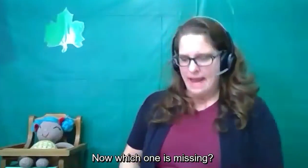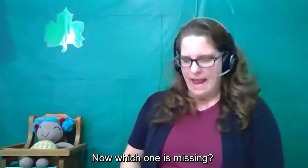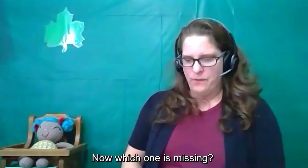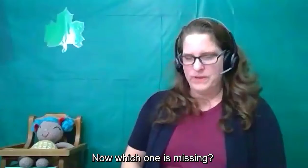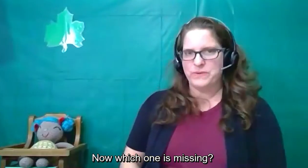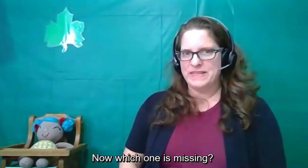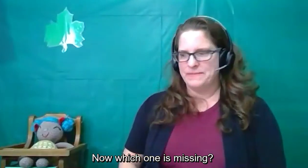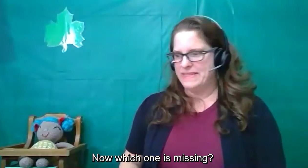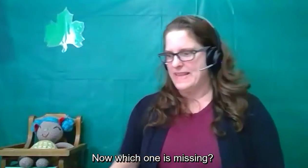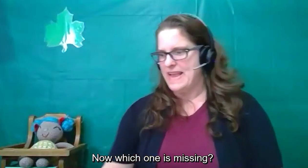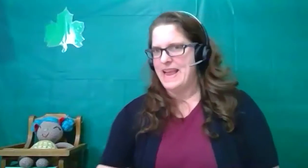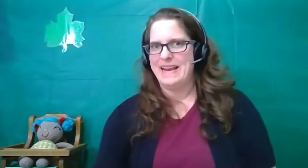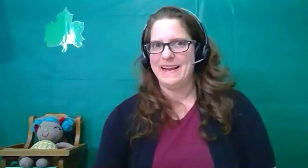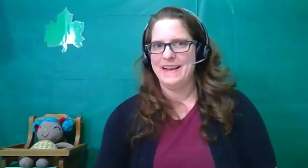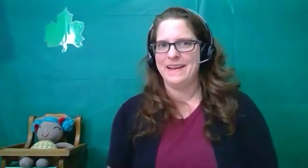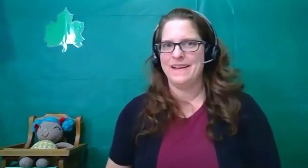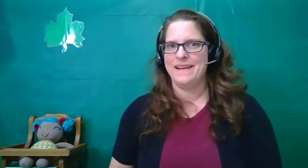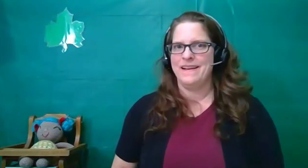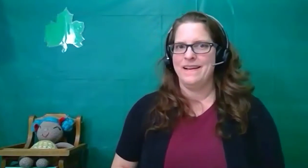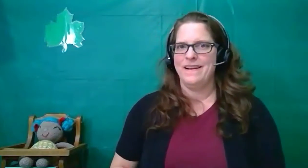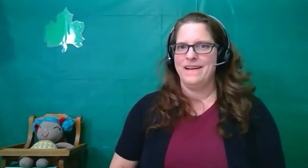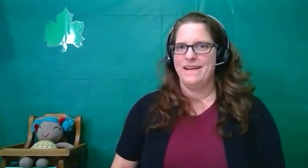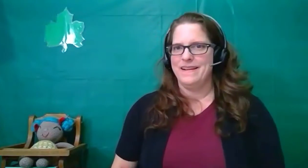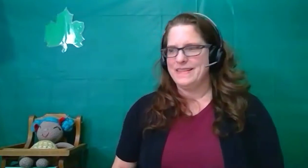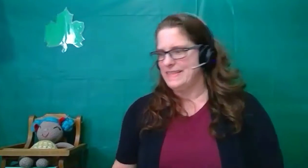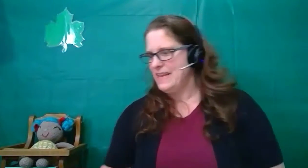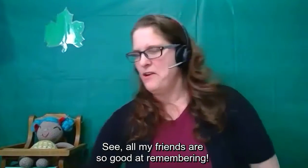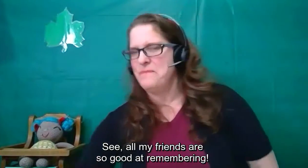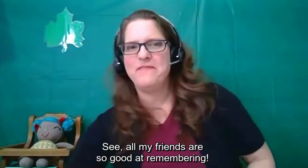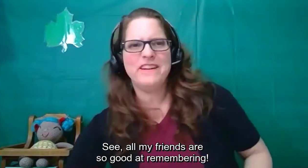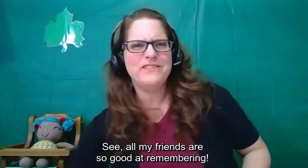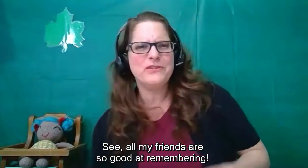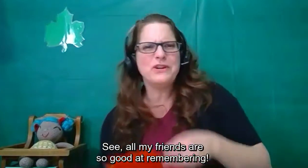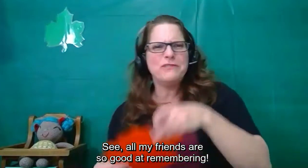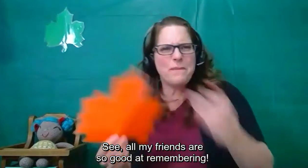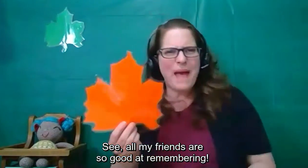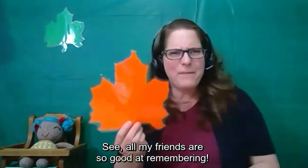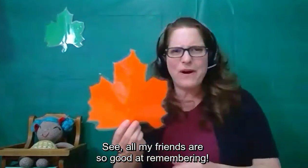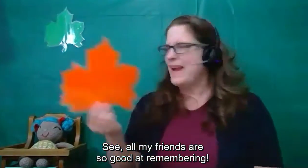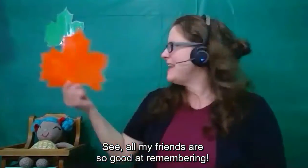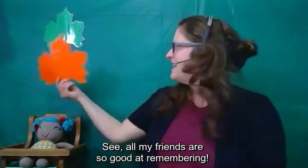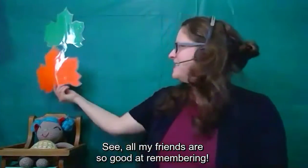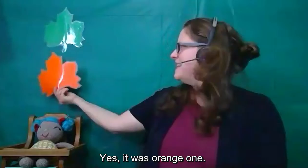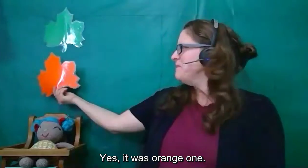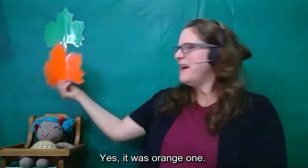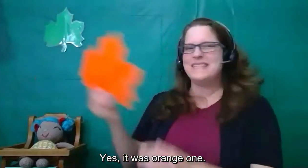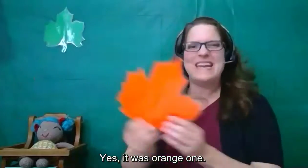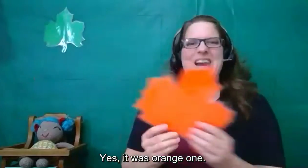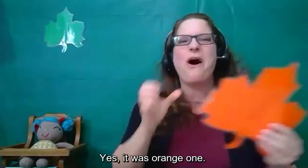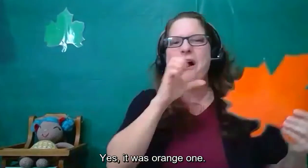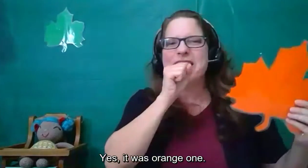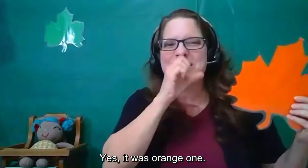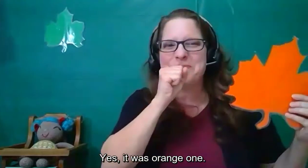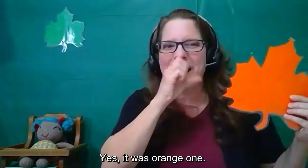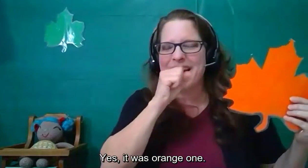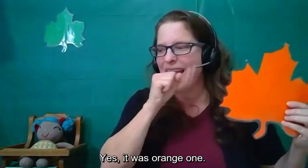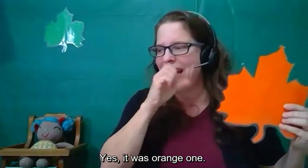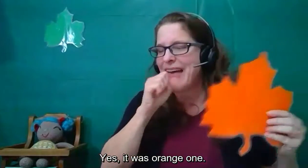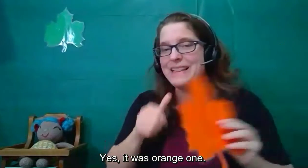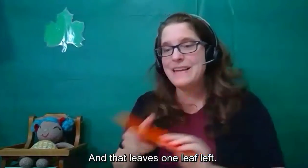Now which one is missing? See, oh, my friends are so good at remembering. Yes, it was the orange one. And that